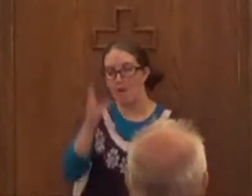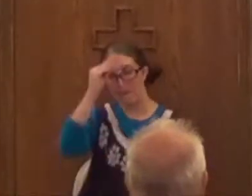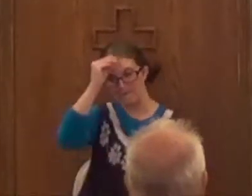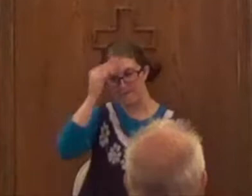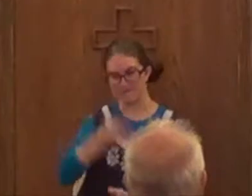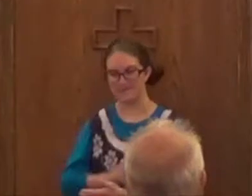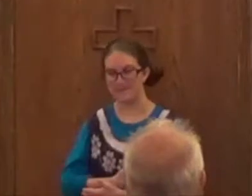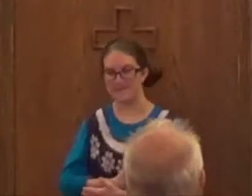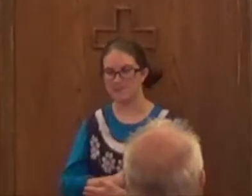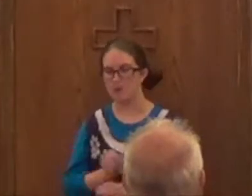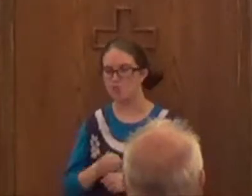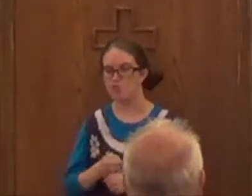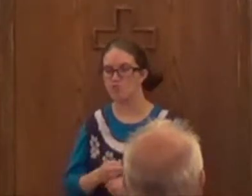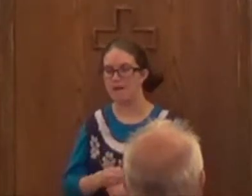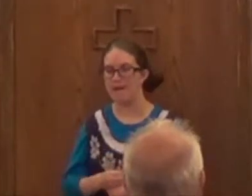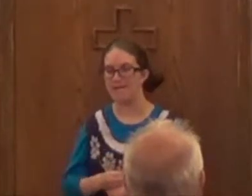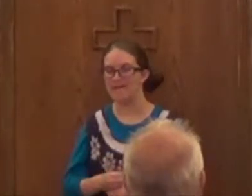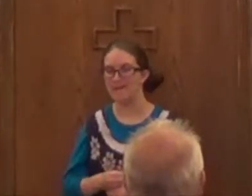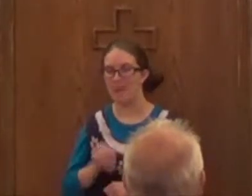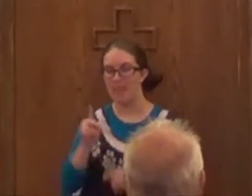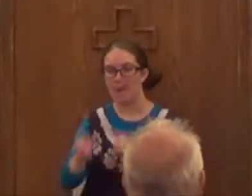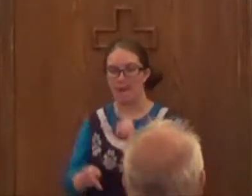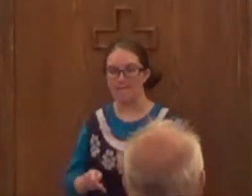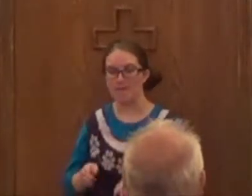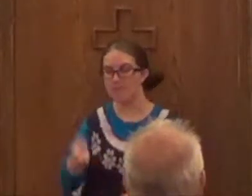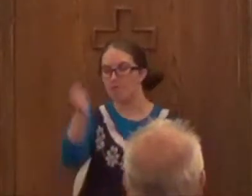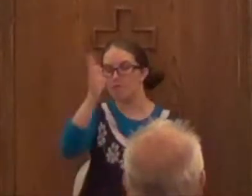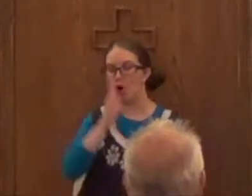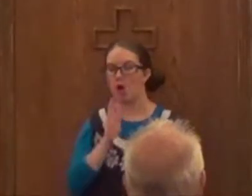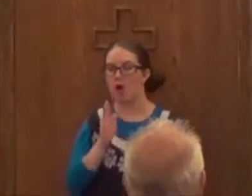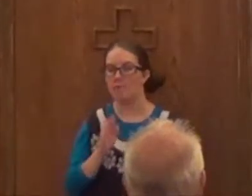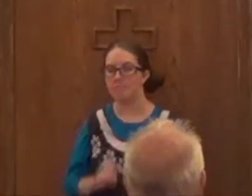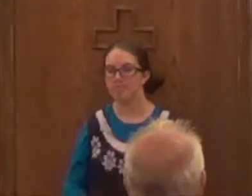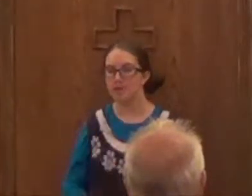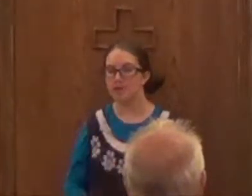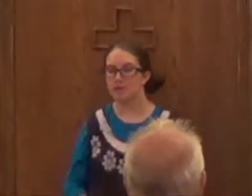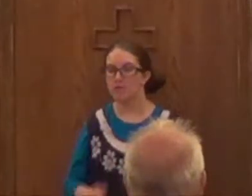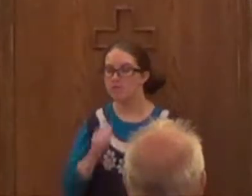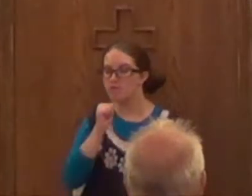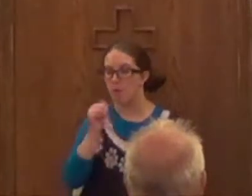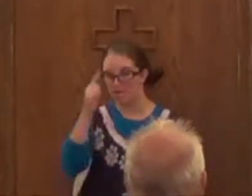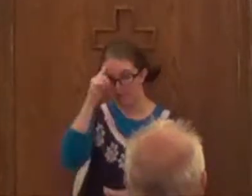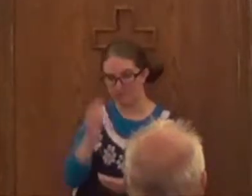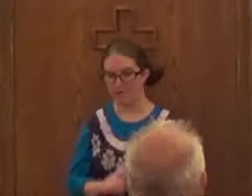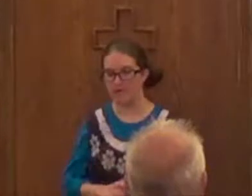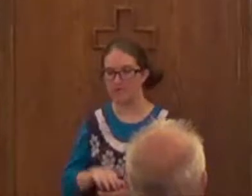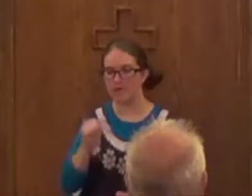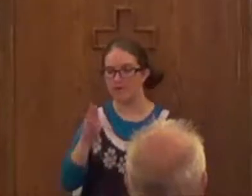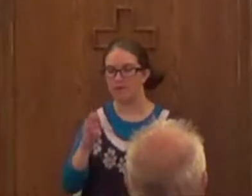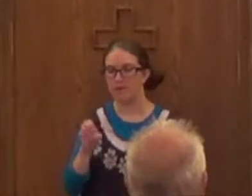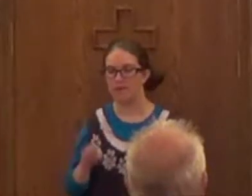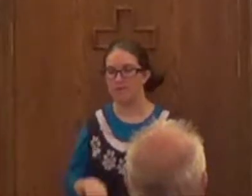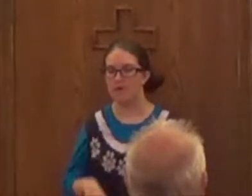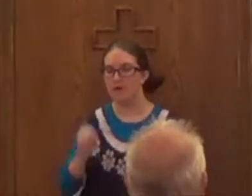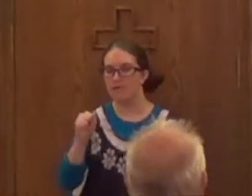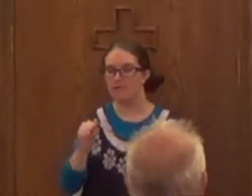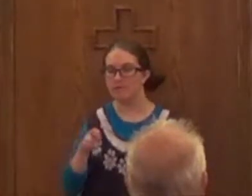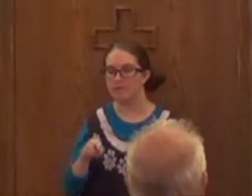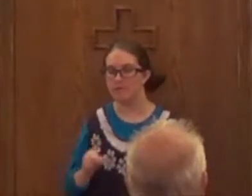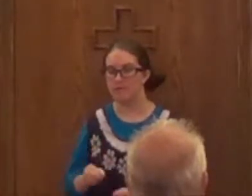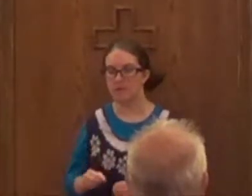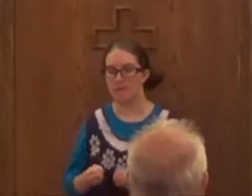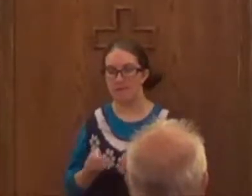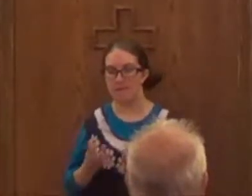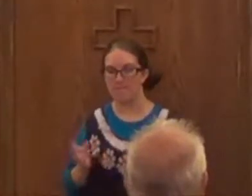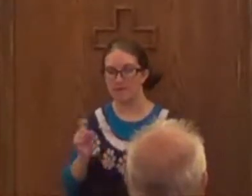it's going to make, here say, the people of God. So unbelievable to Abraham and Sarah that, in fact, many times